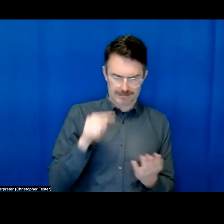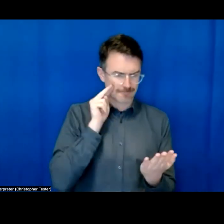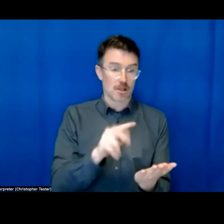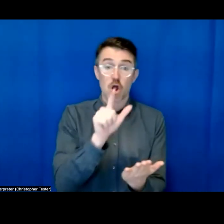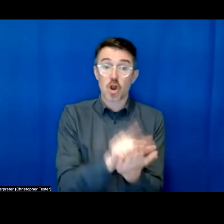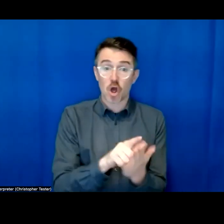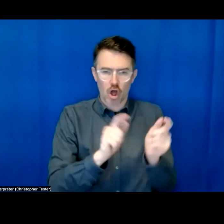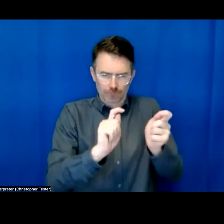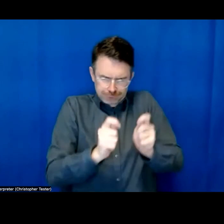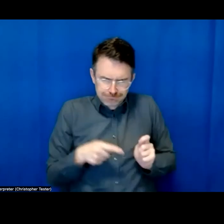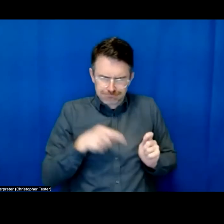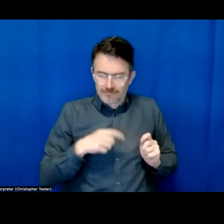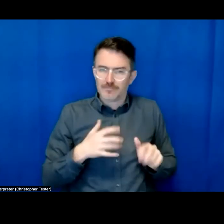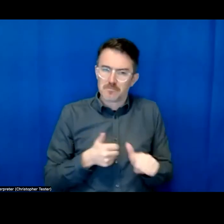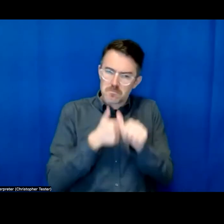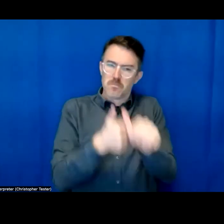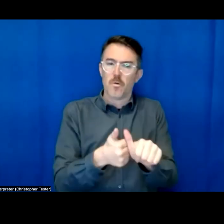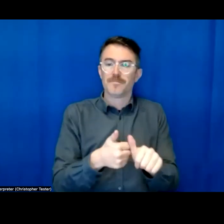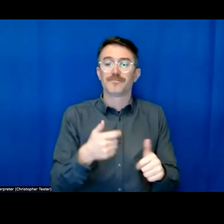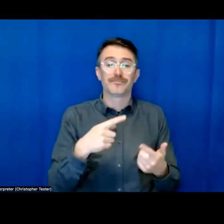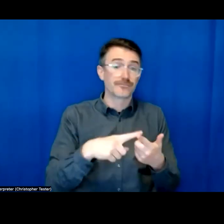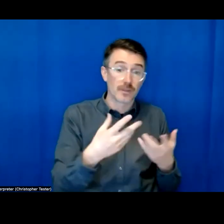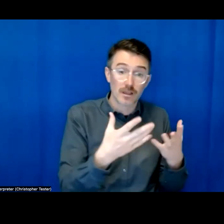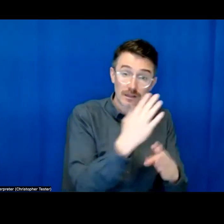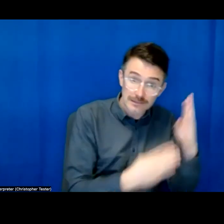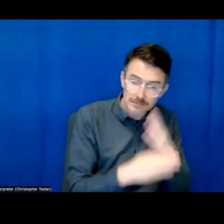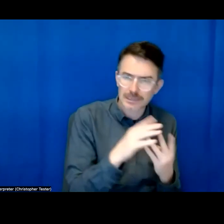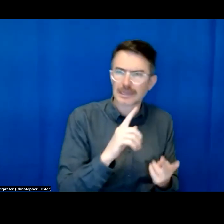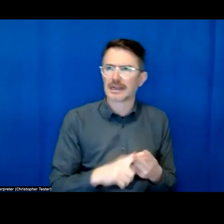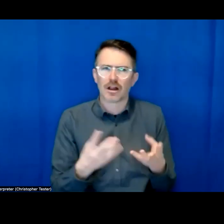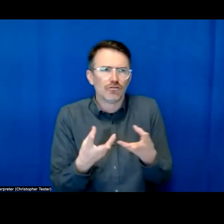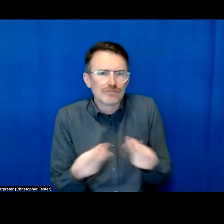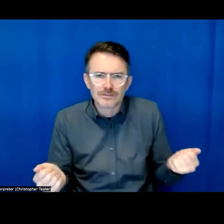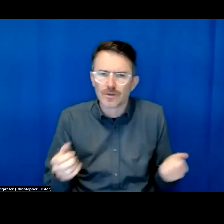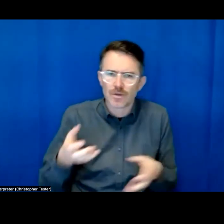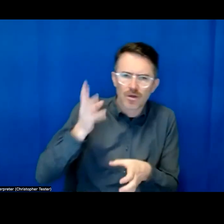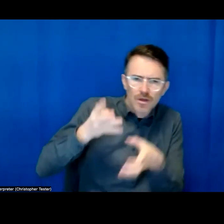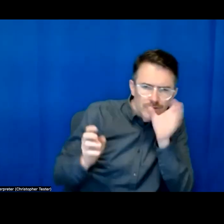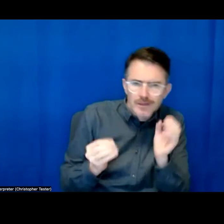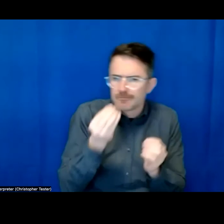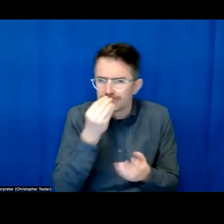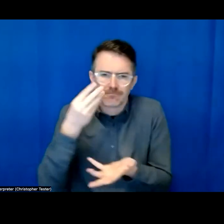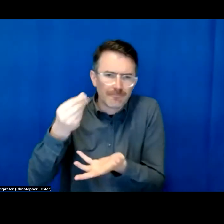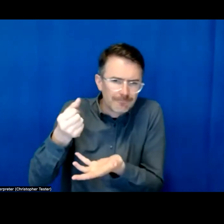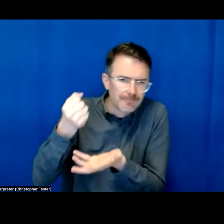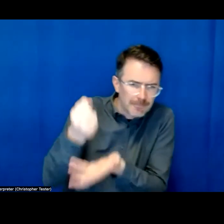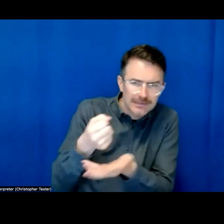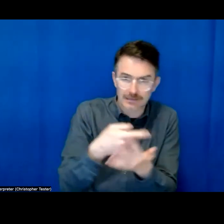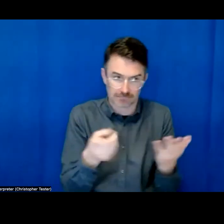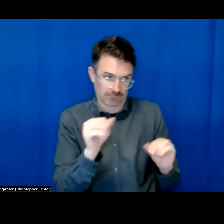resources in their areas. This action needs to be taken because the livelihoods of indigenous